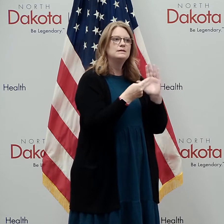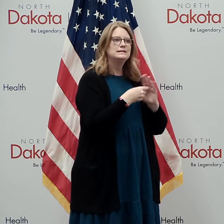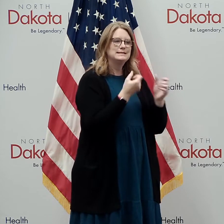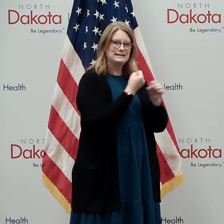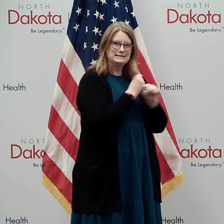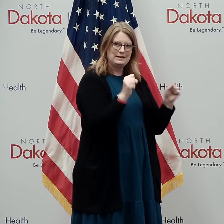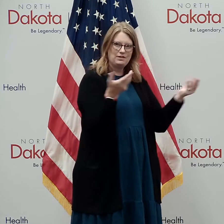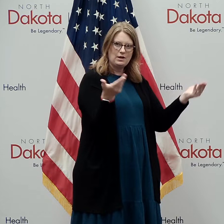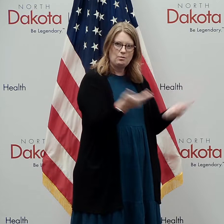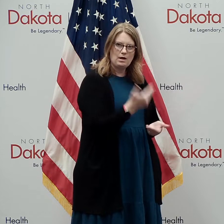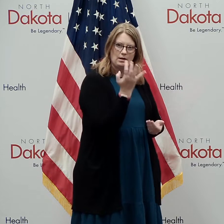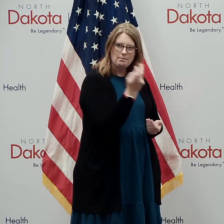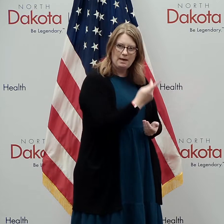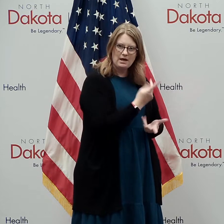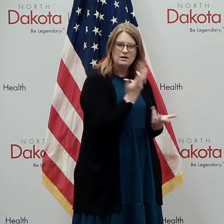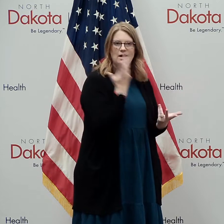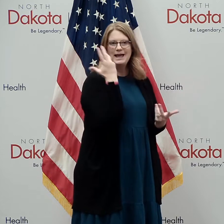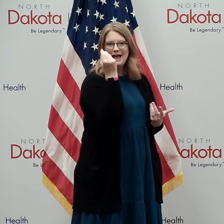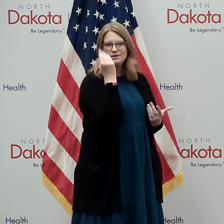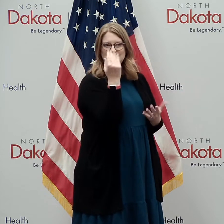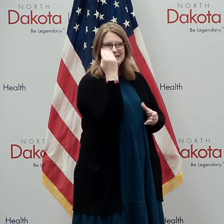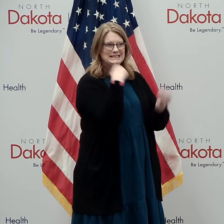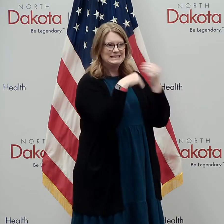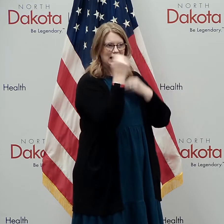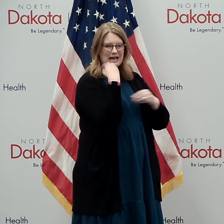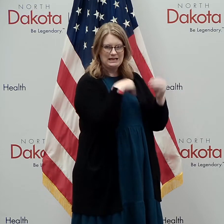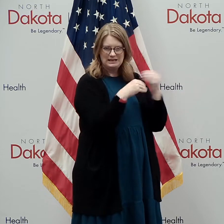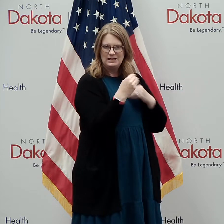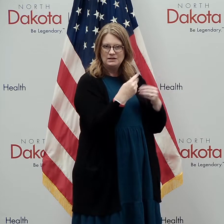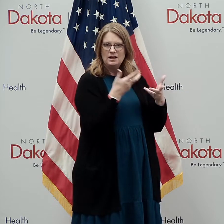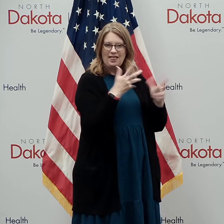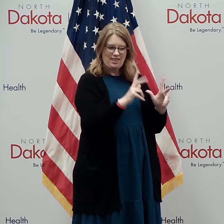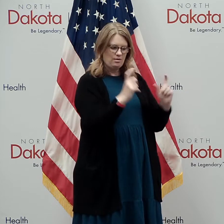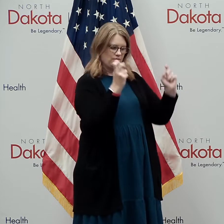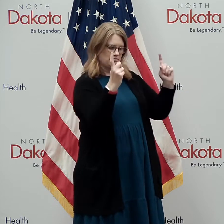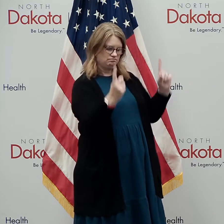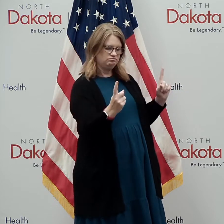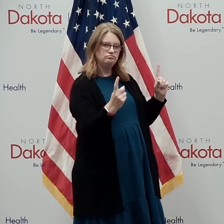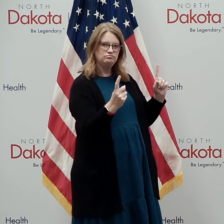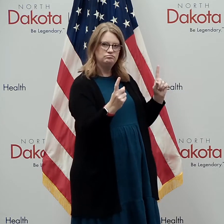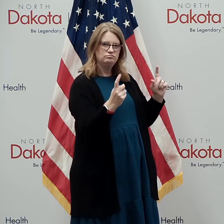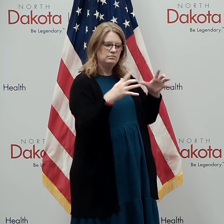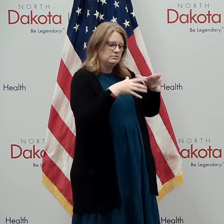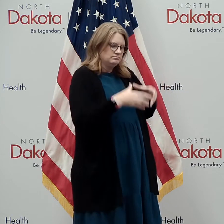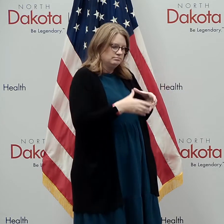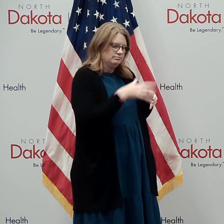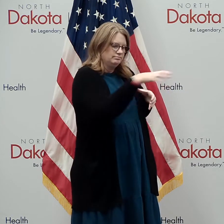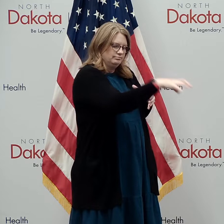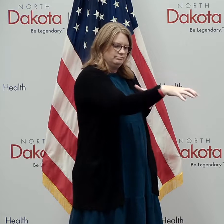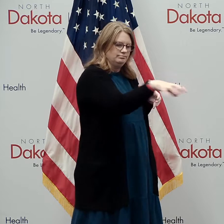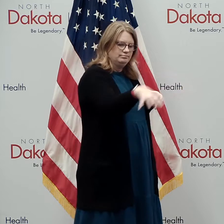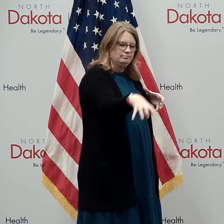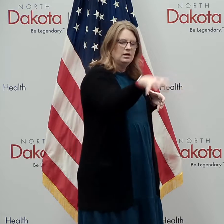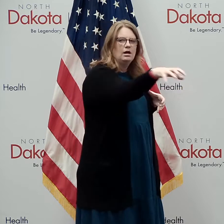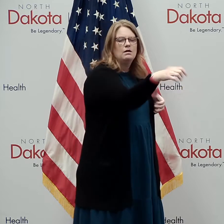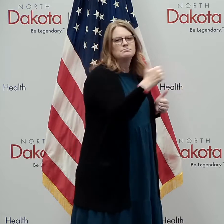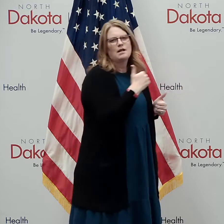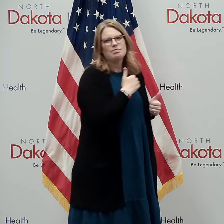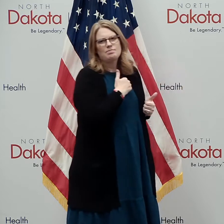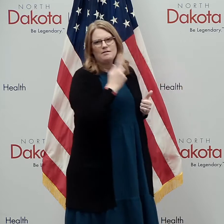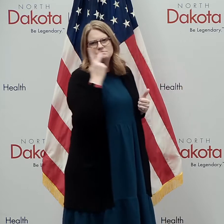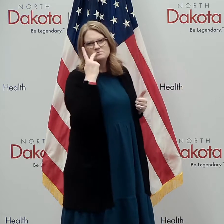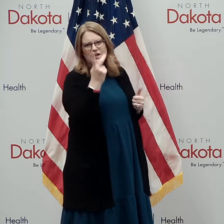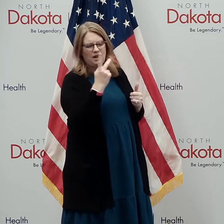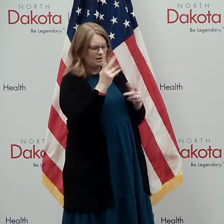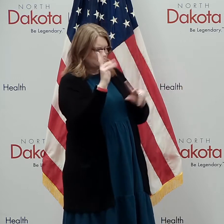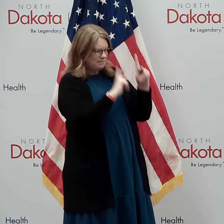building a beautiful outdoor dining space, allowing for social distancing. I love seeing our customers back, chatting with each other and my